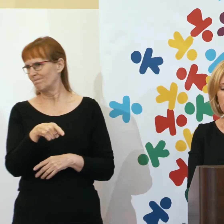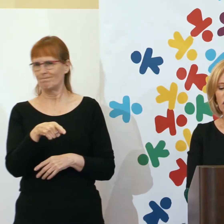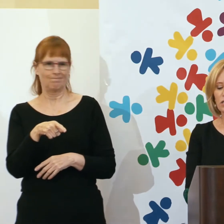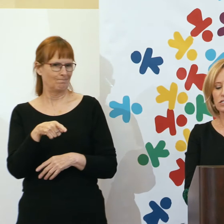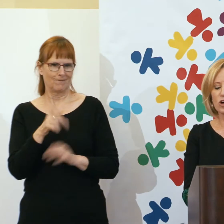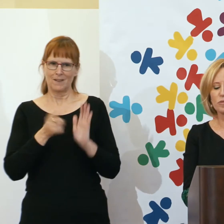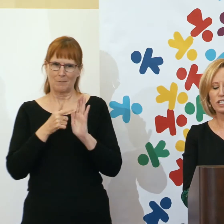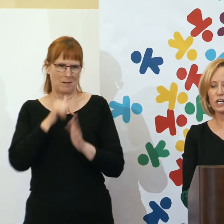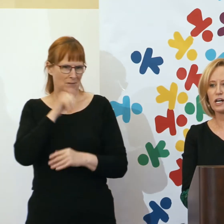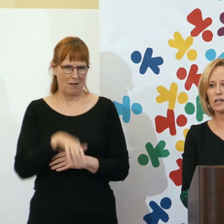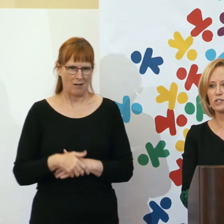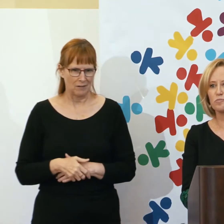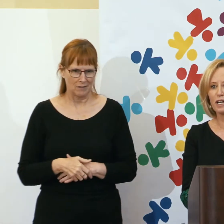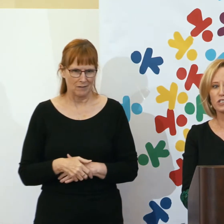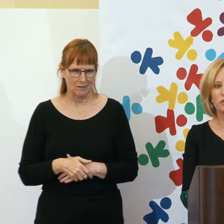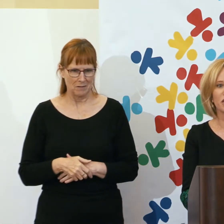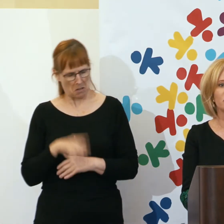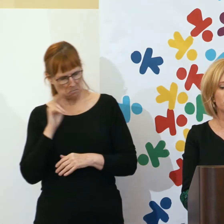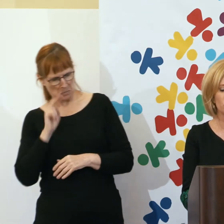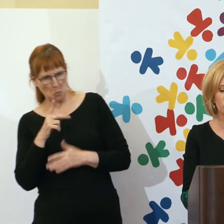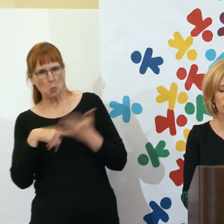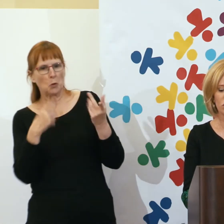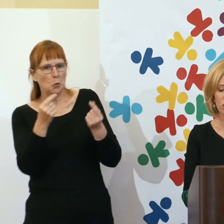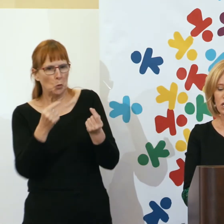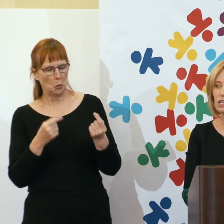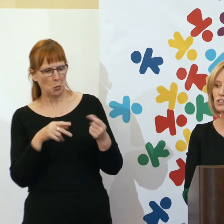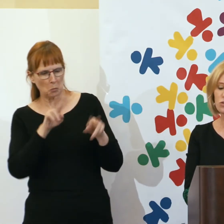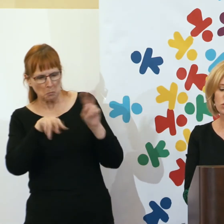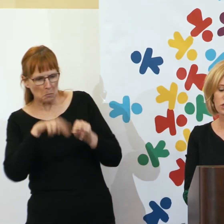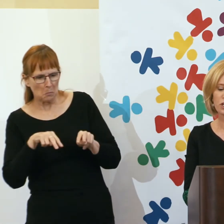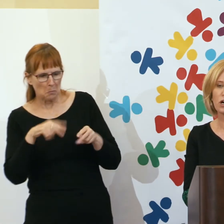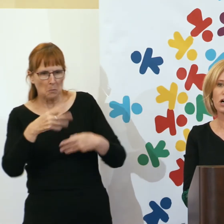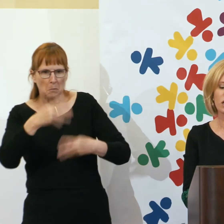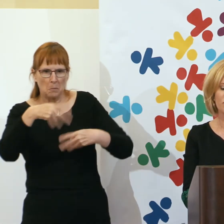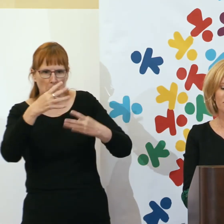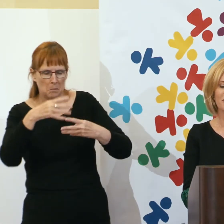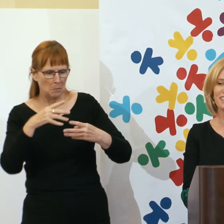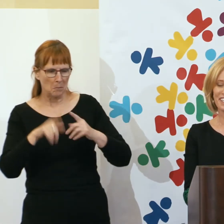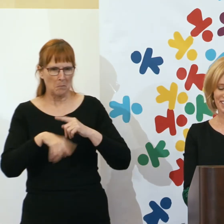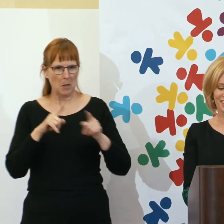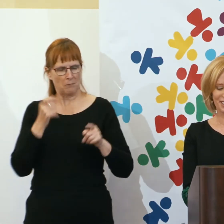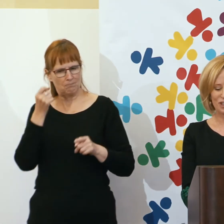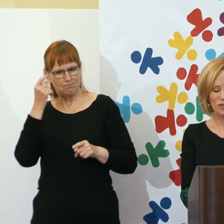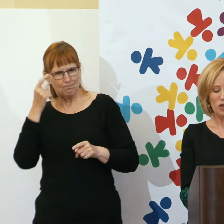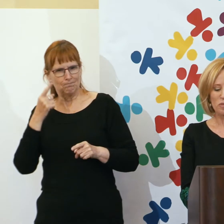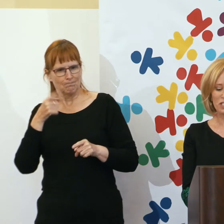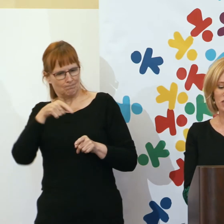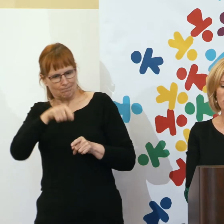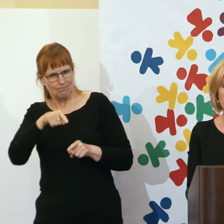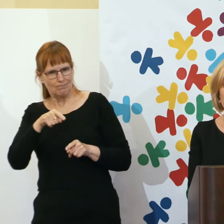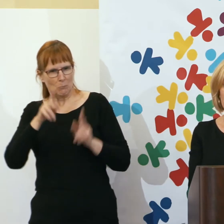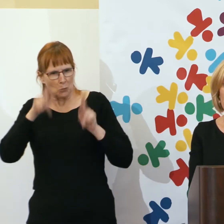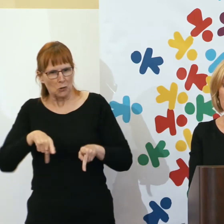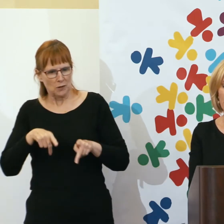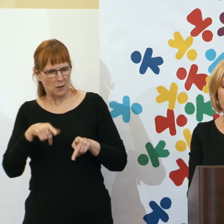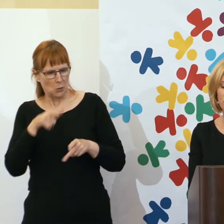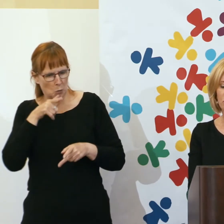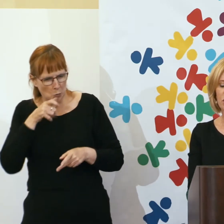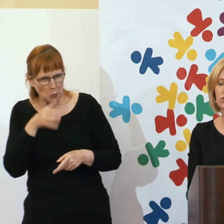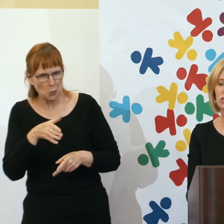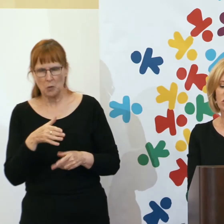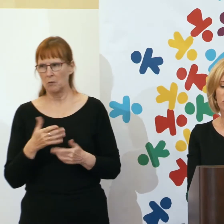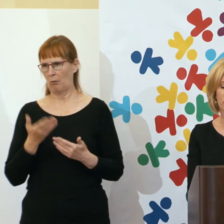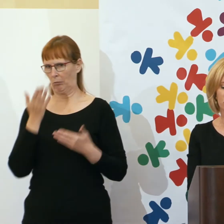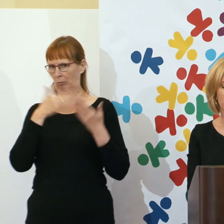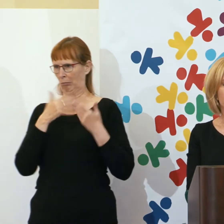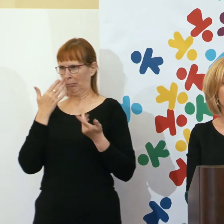Technology, like so much else, must be a tool that all of us teachers must use to call out